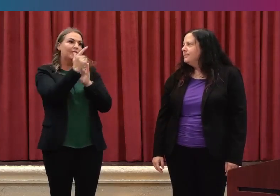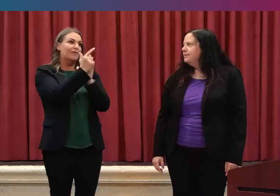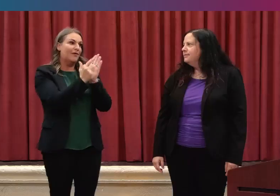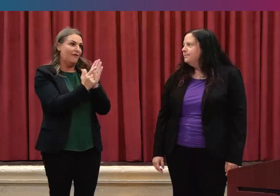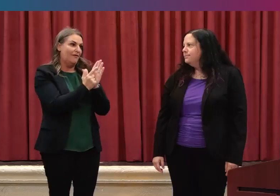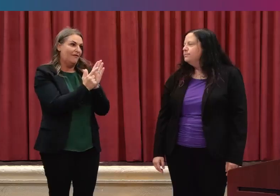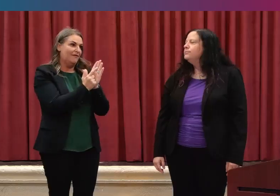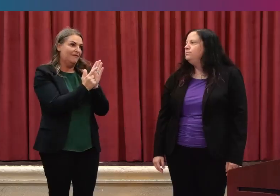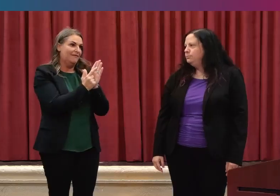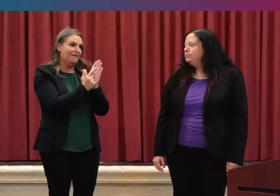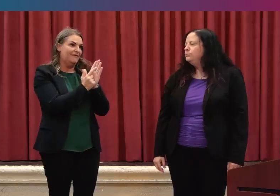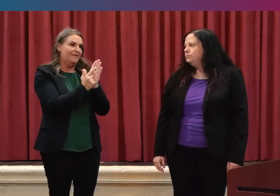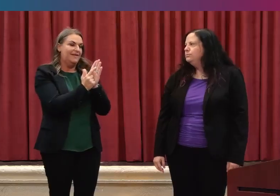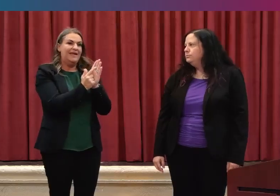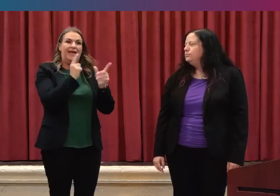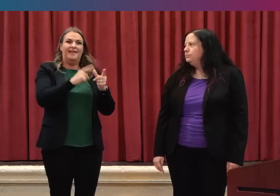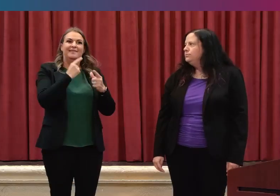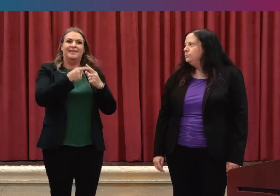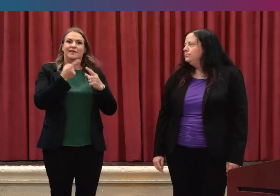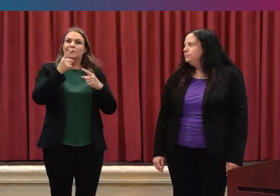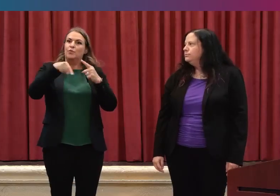yourselves, and you can learn more about the law.